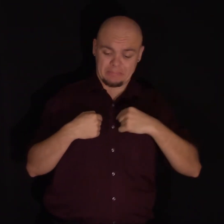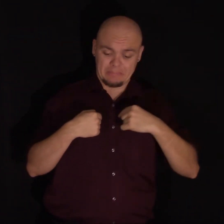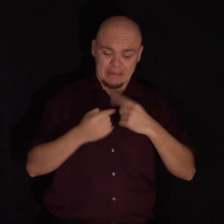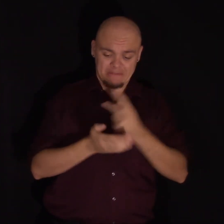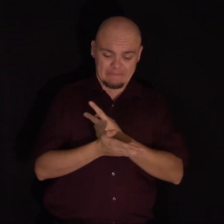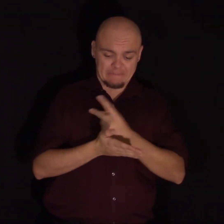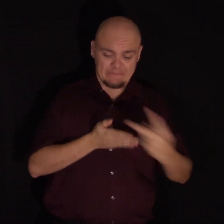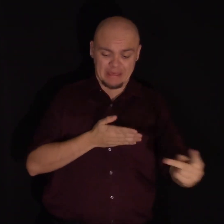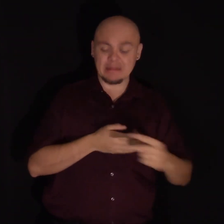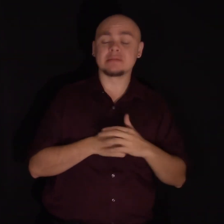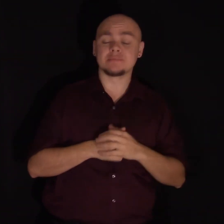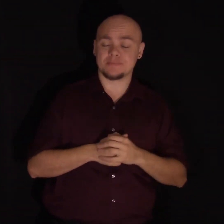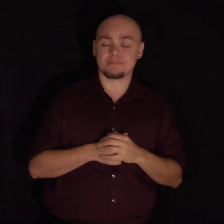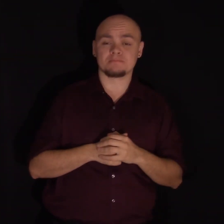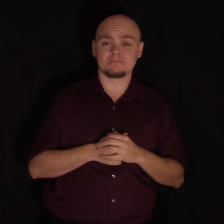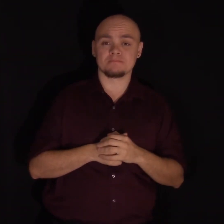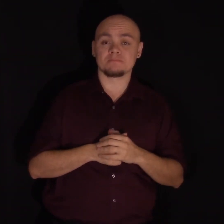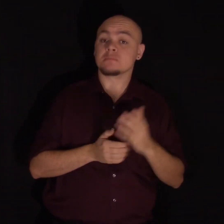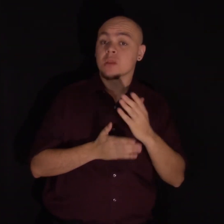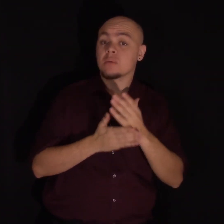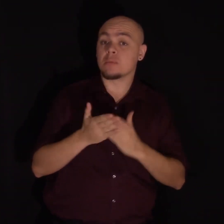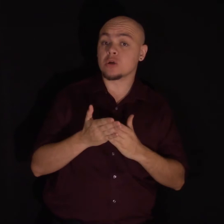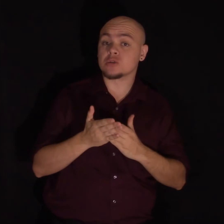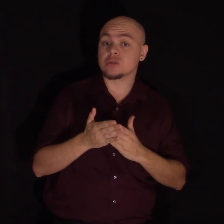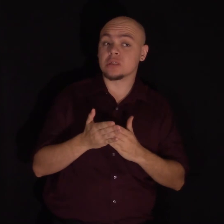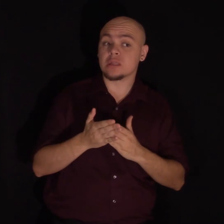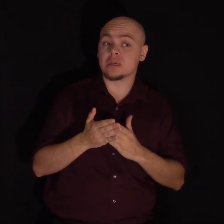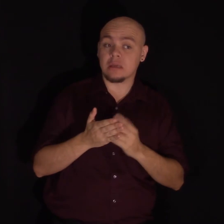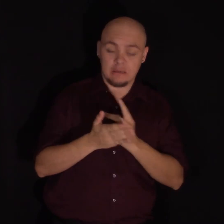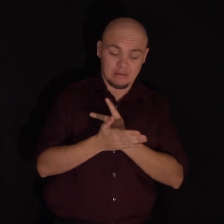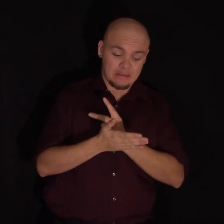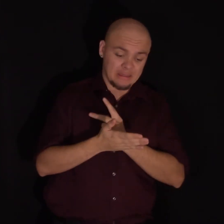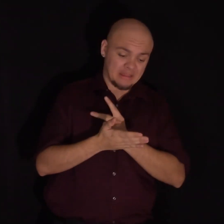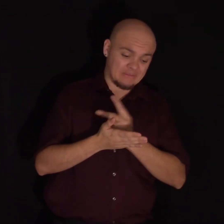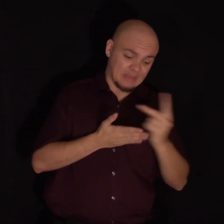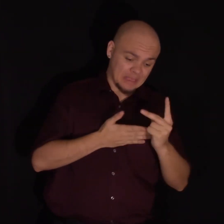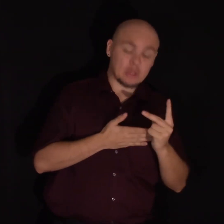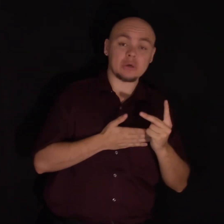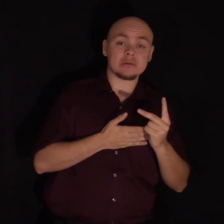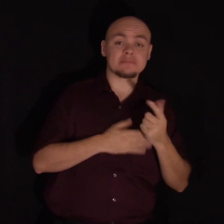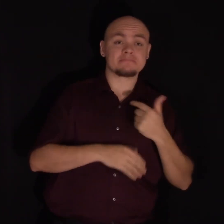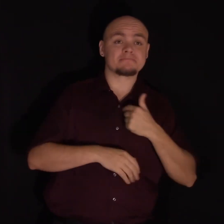parent, and it's partially this sense of failure that brings me here today.